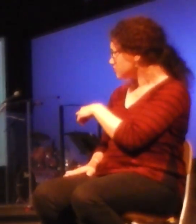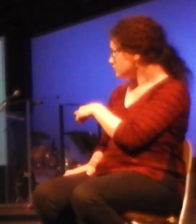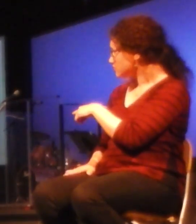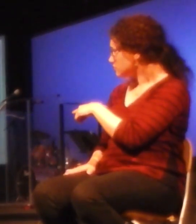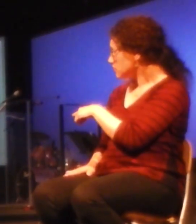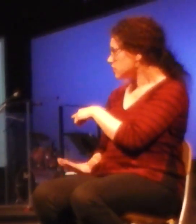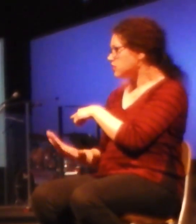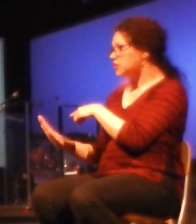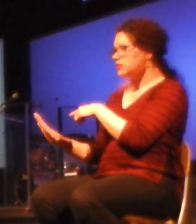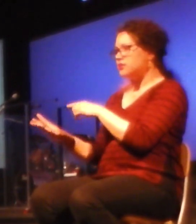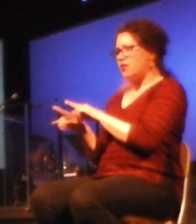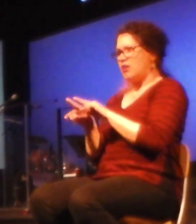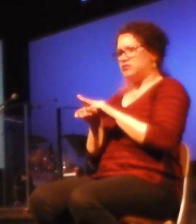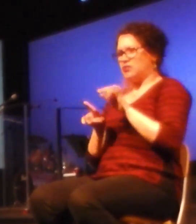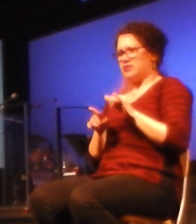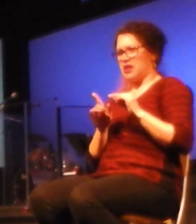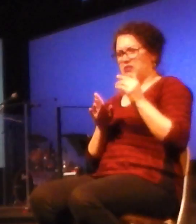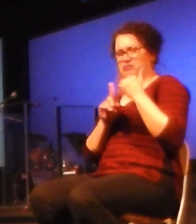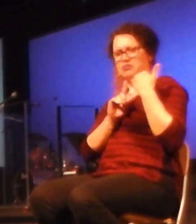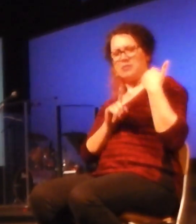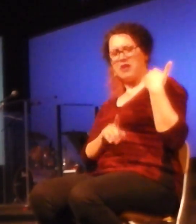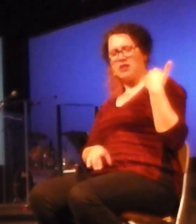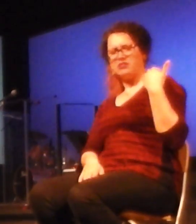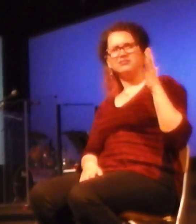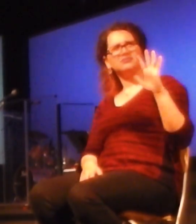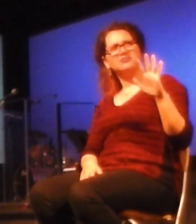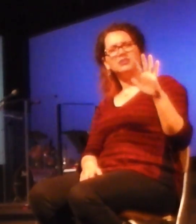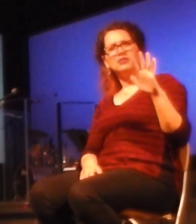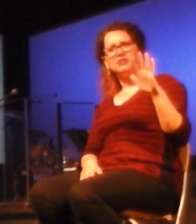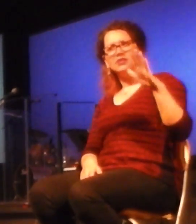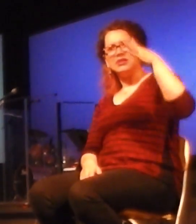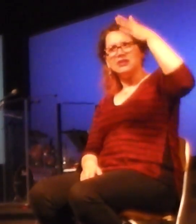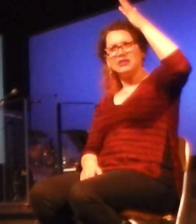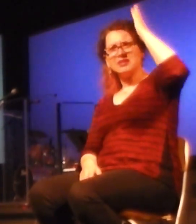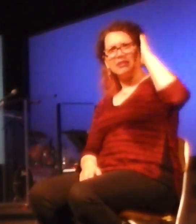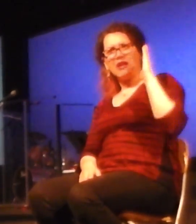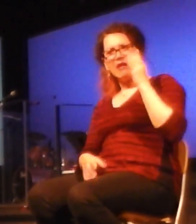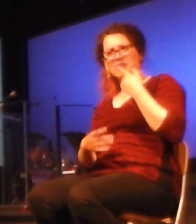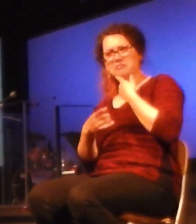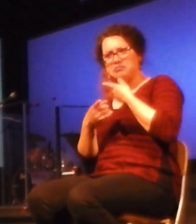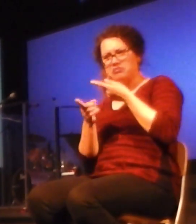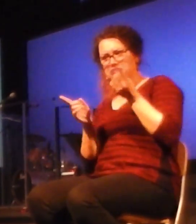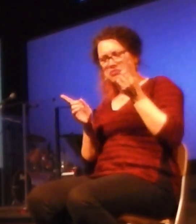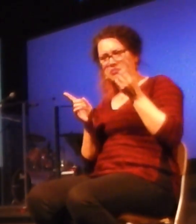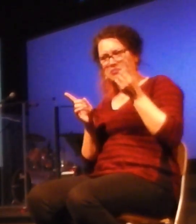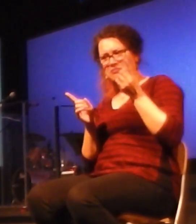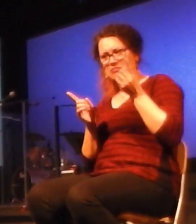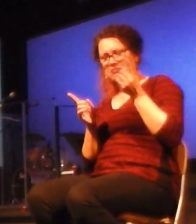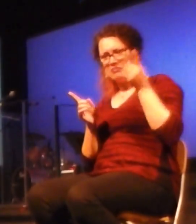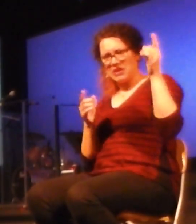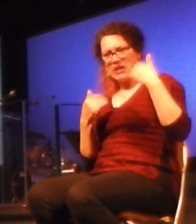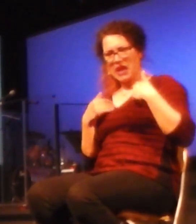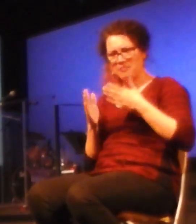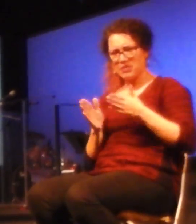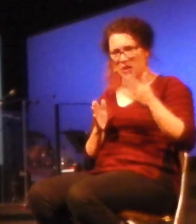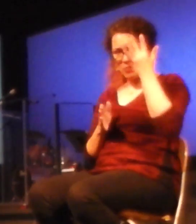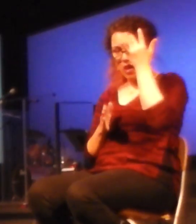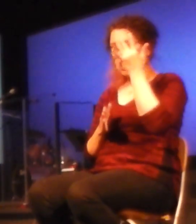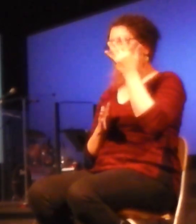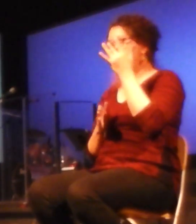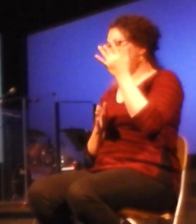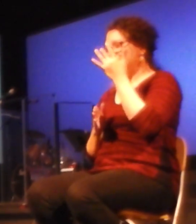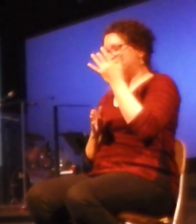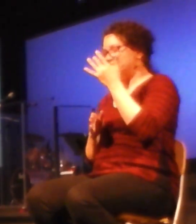this reminder to say, well, he's saying that because there's 70 years that the Israelites have